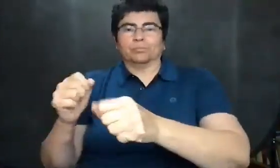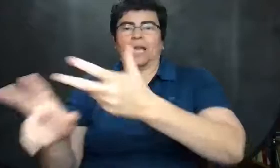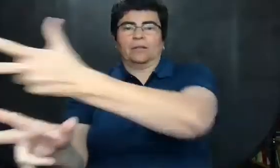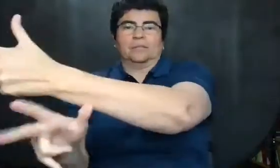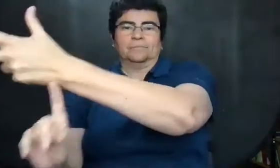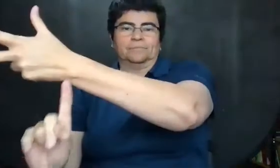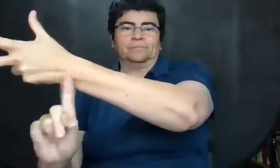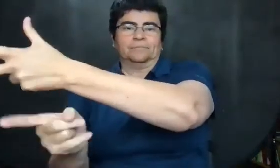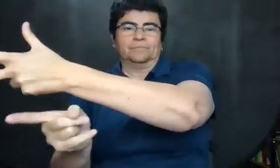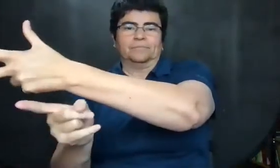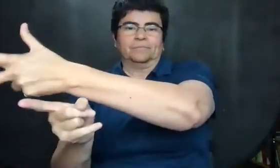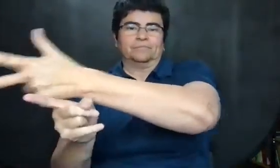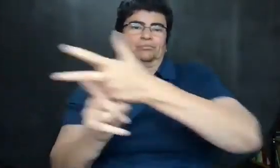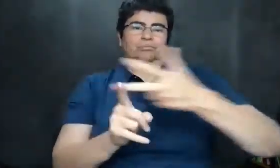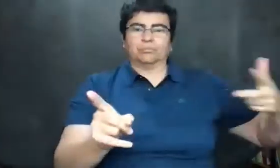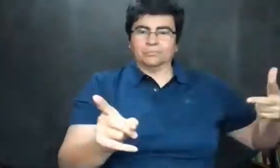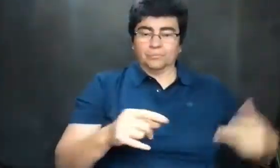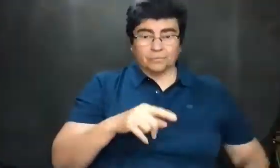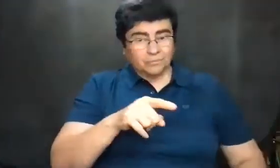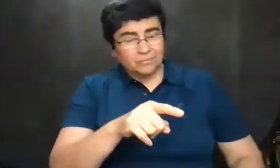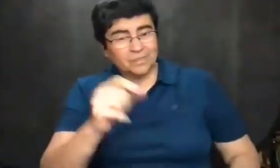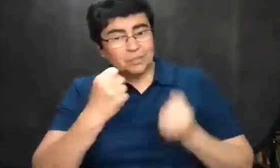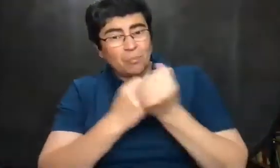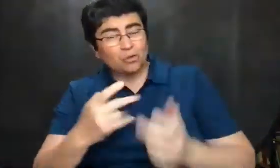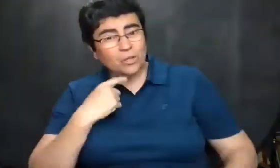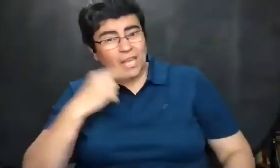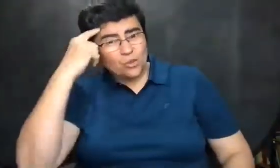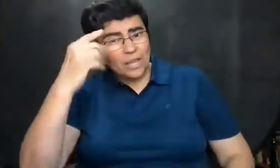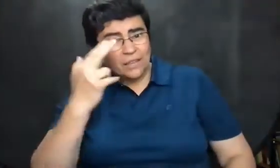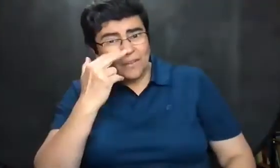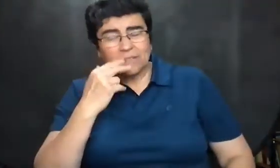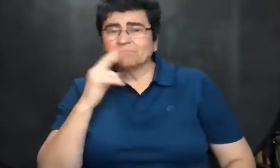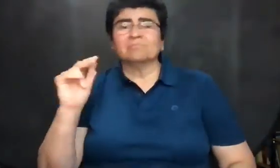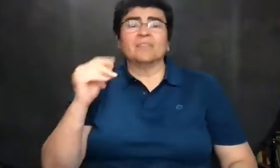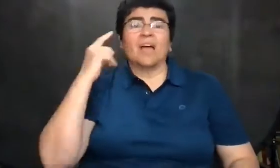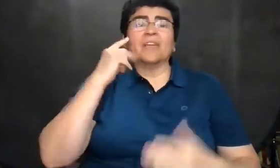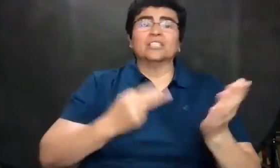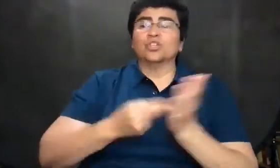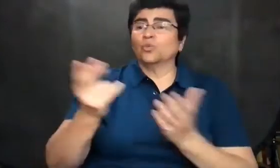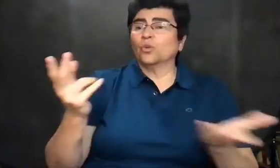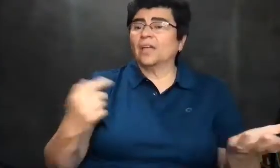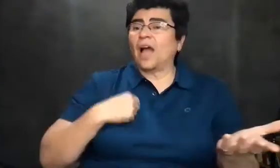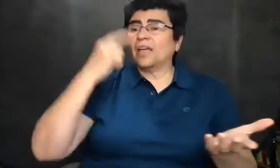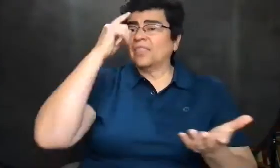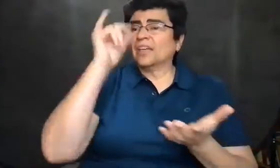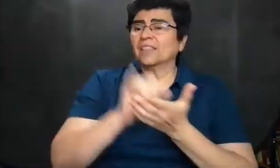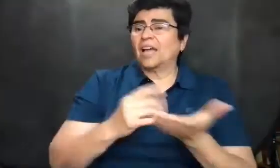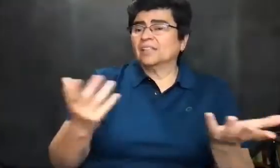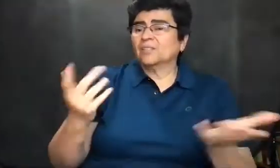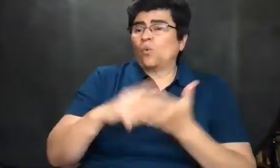and I suppose you think that's funny. And I said, no, I just think it's the truth. I just think it's what I'm going to do. And she said,